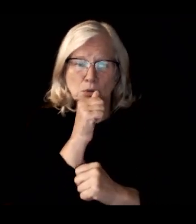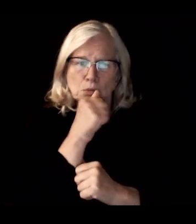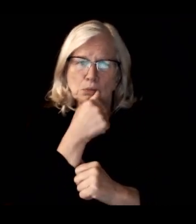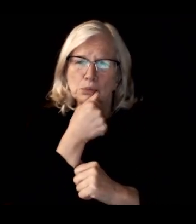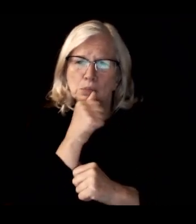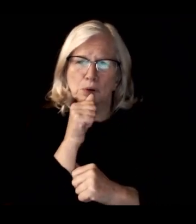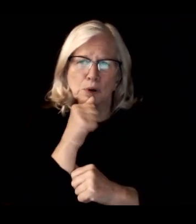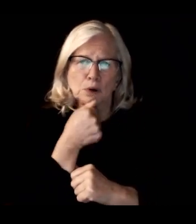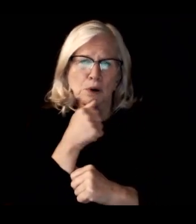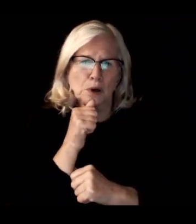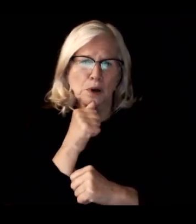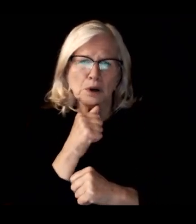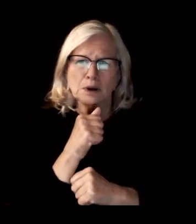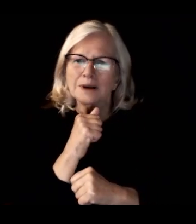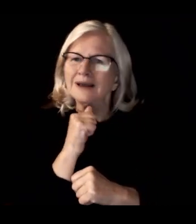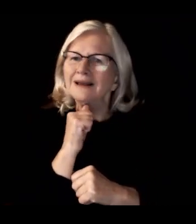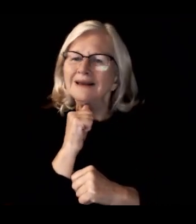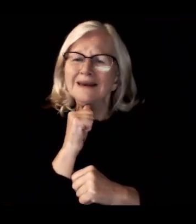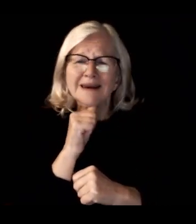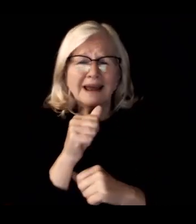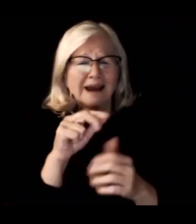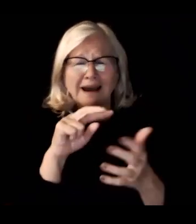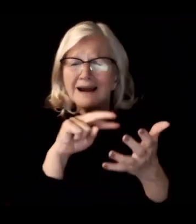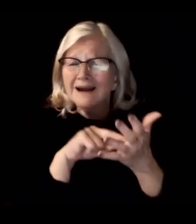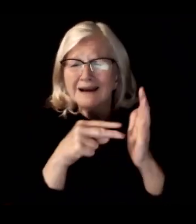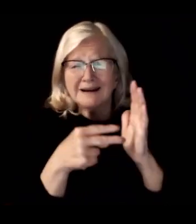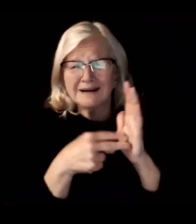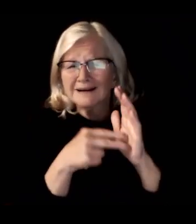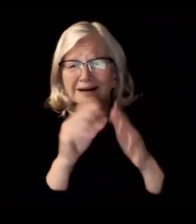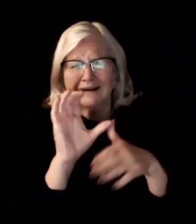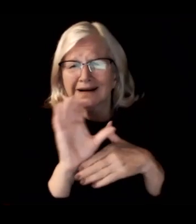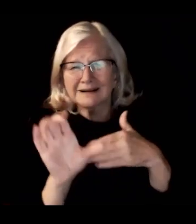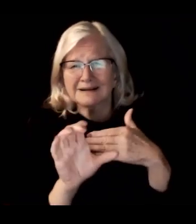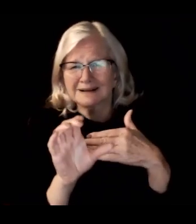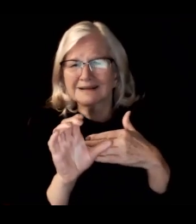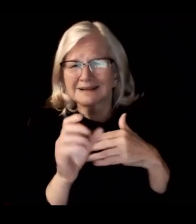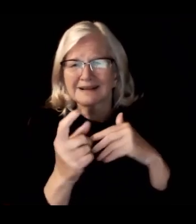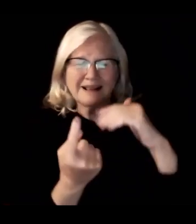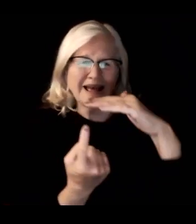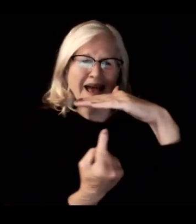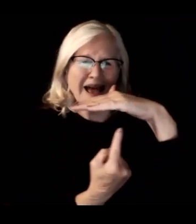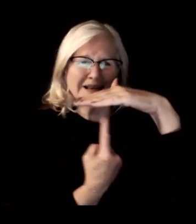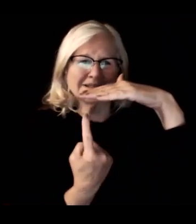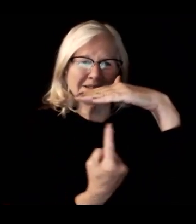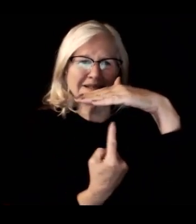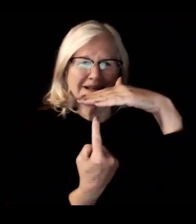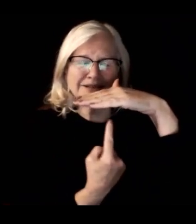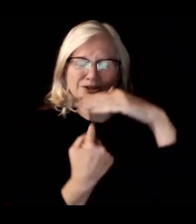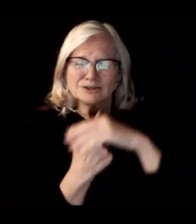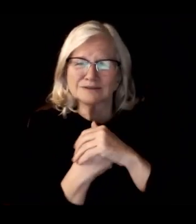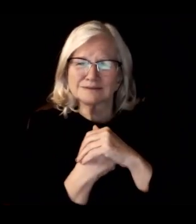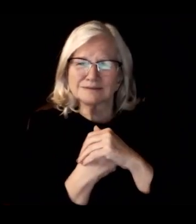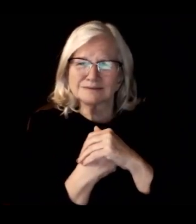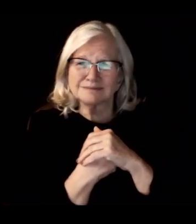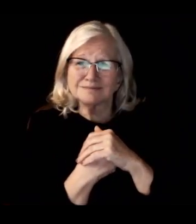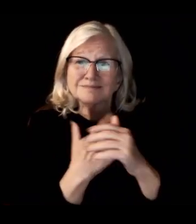isolation. Isolation and loneliness caused our mom to call us at